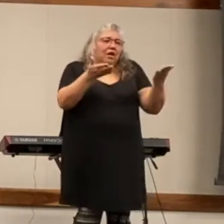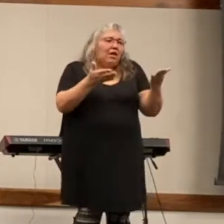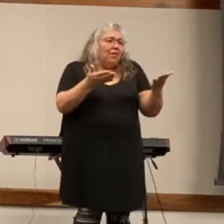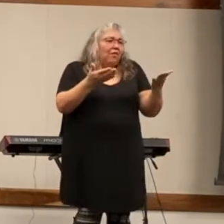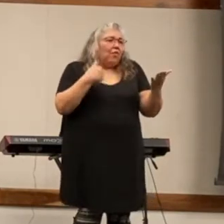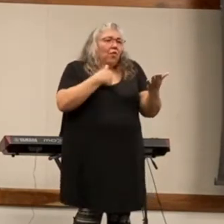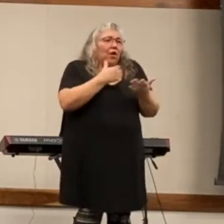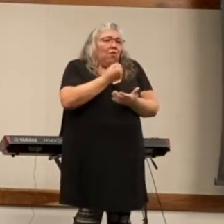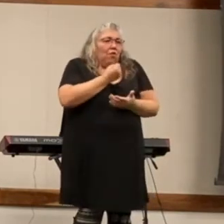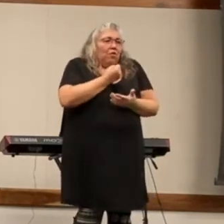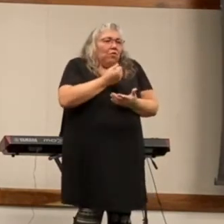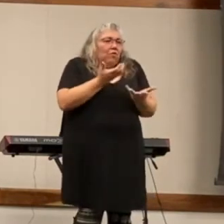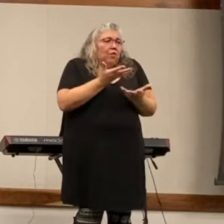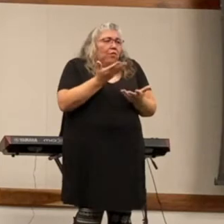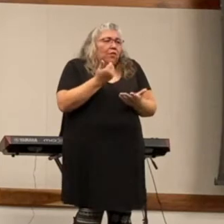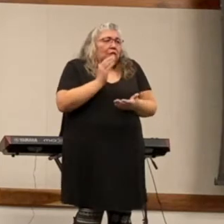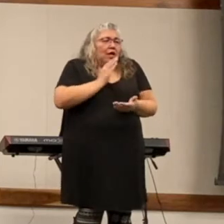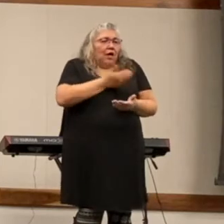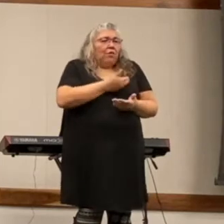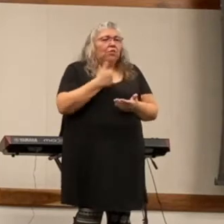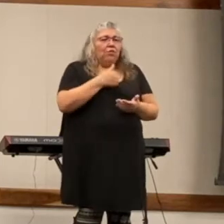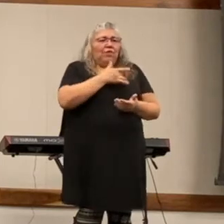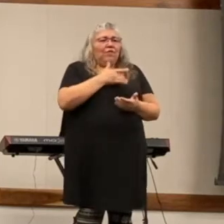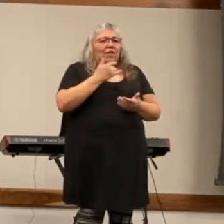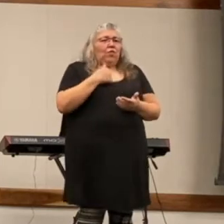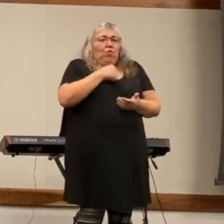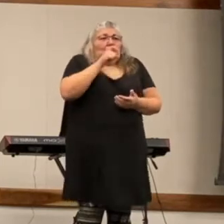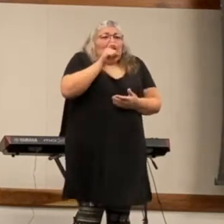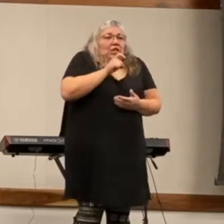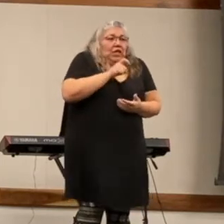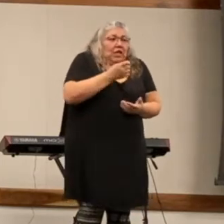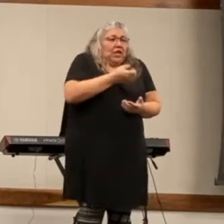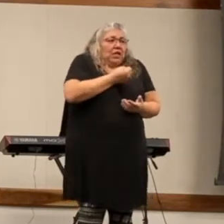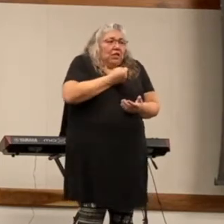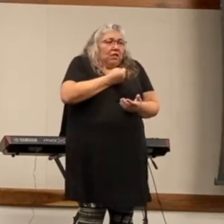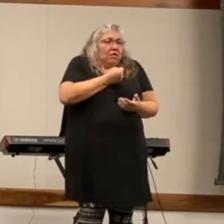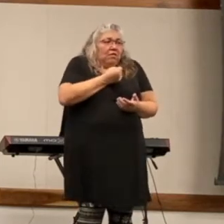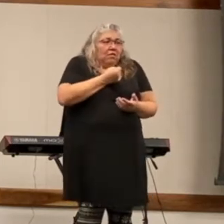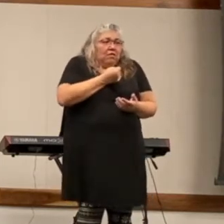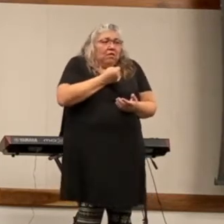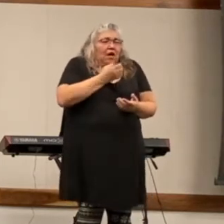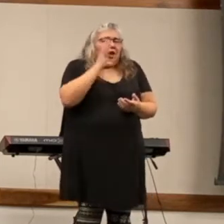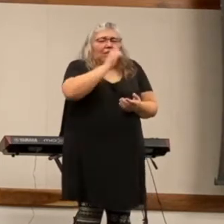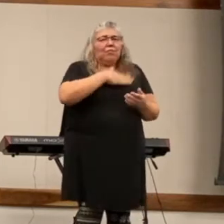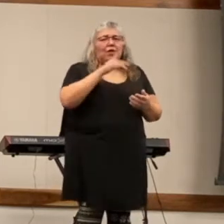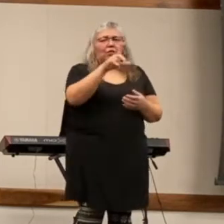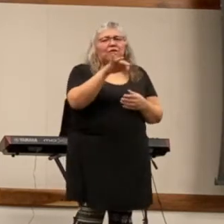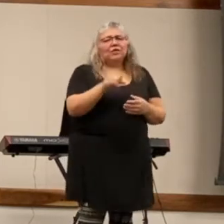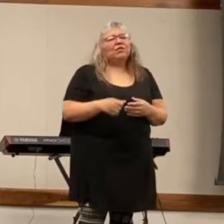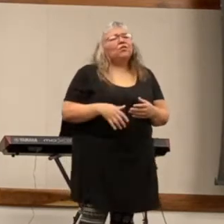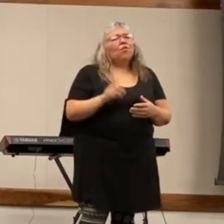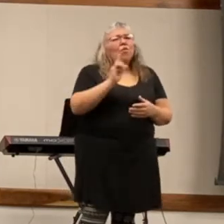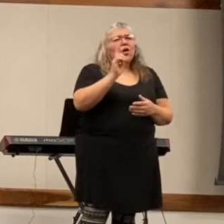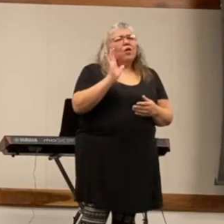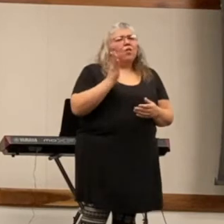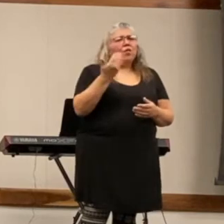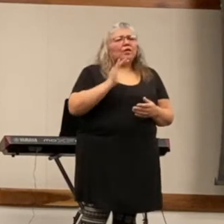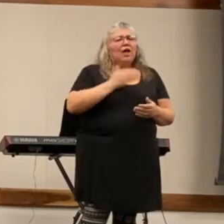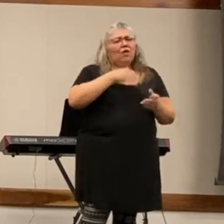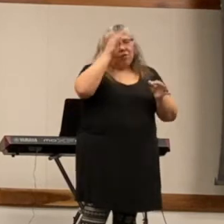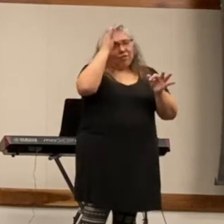We held on to what was ours. We felt like we needed it. I guess my question is where was our